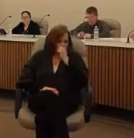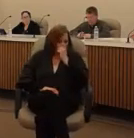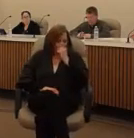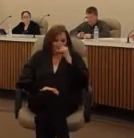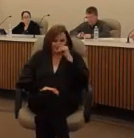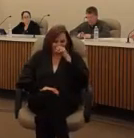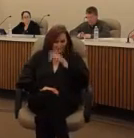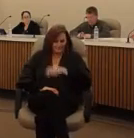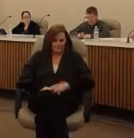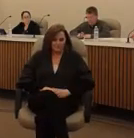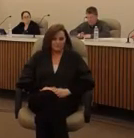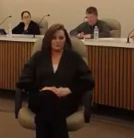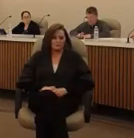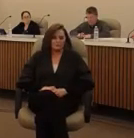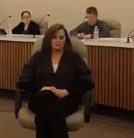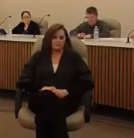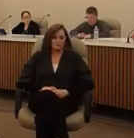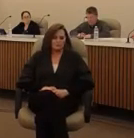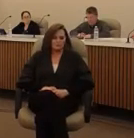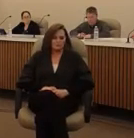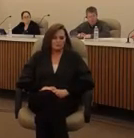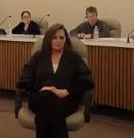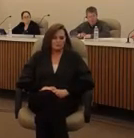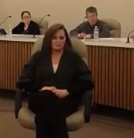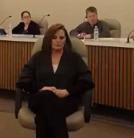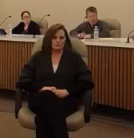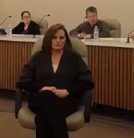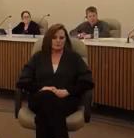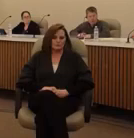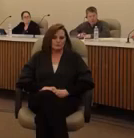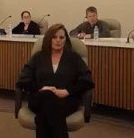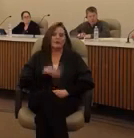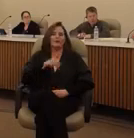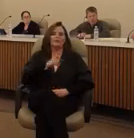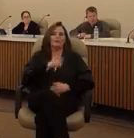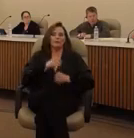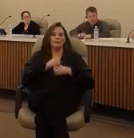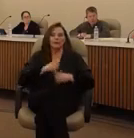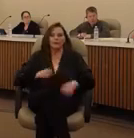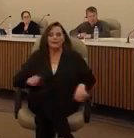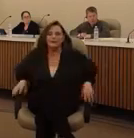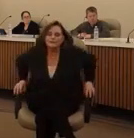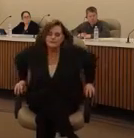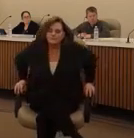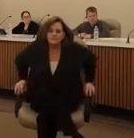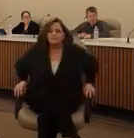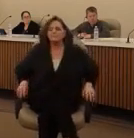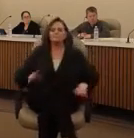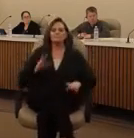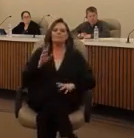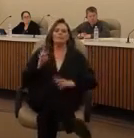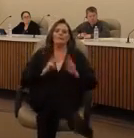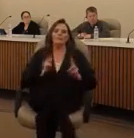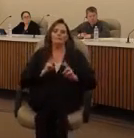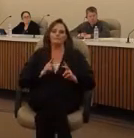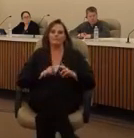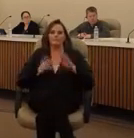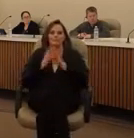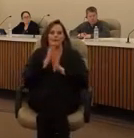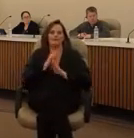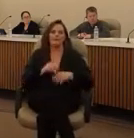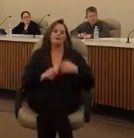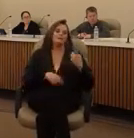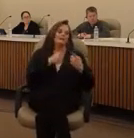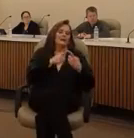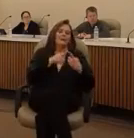addition of food being sold, this will create pedestrian traffic both from the Chesapeake and River Meadow neighborhoods, as well as RIT